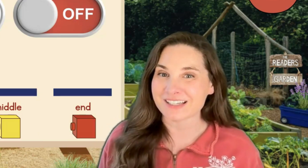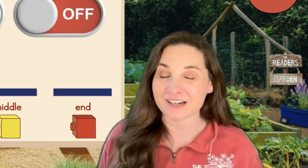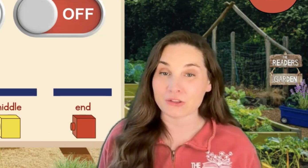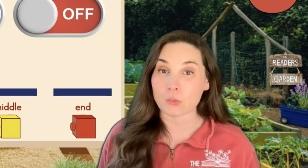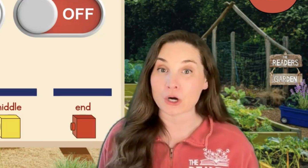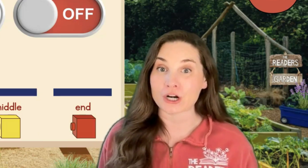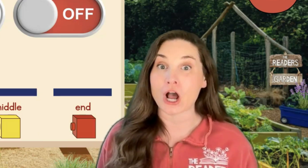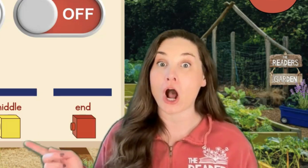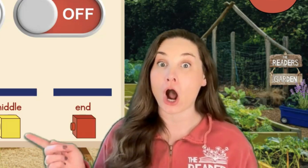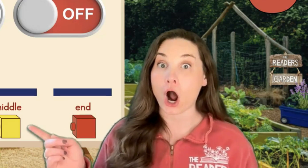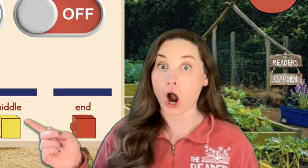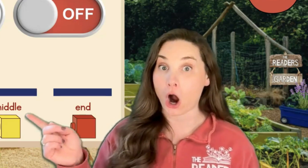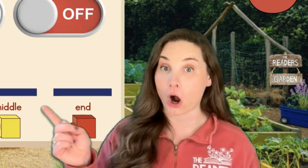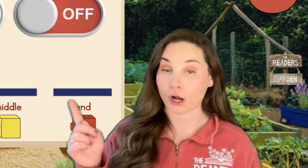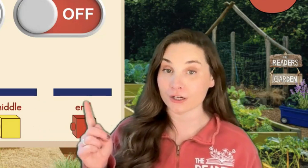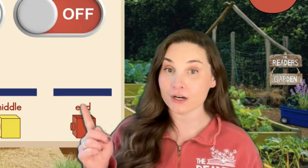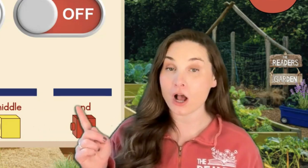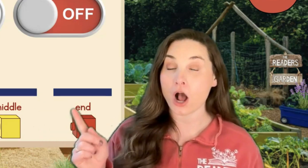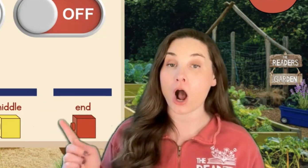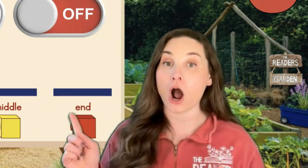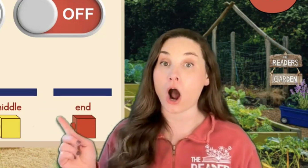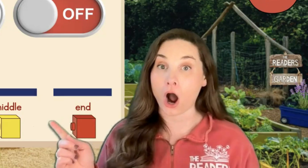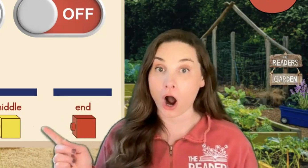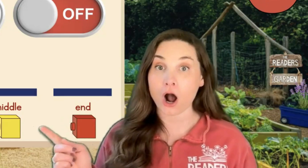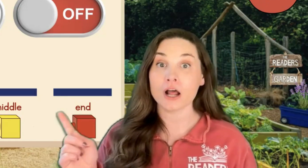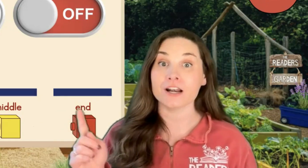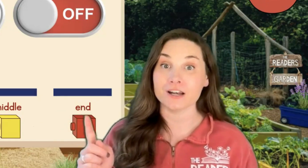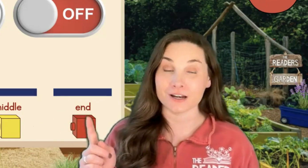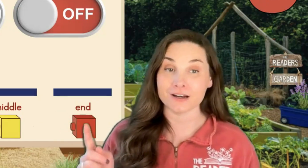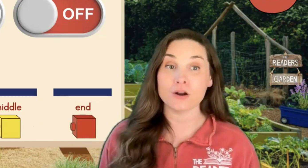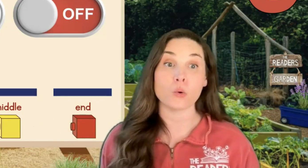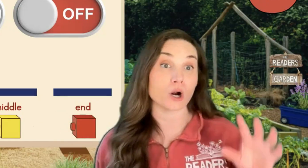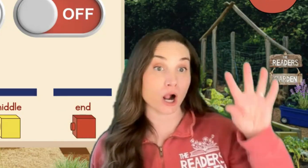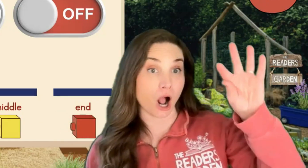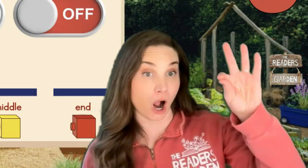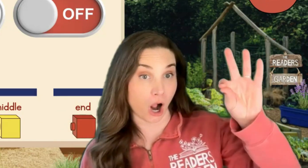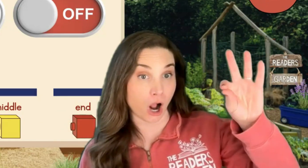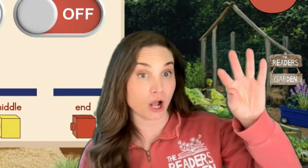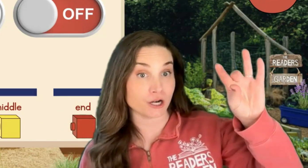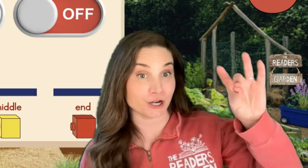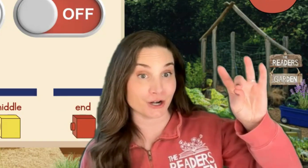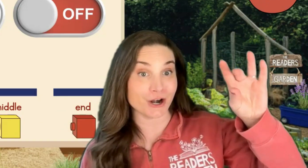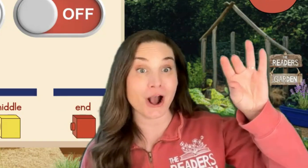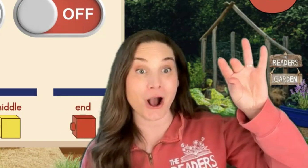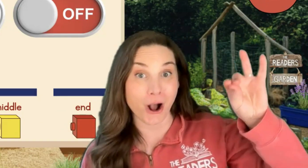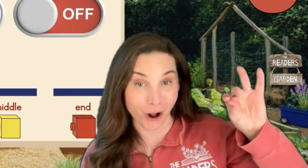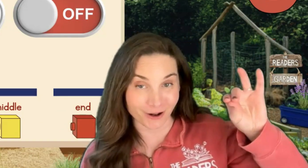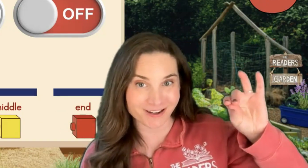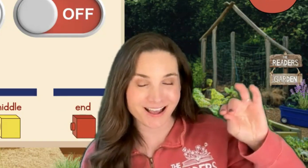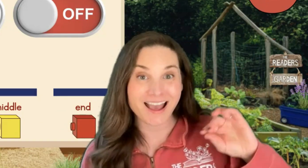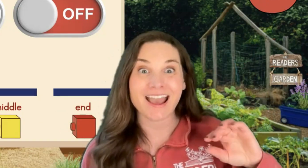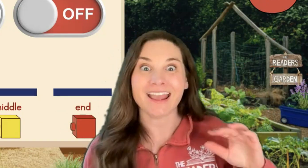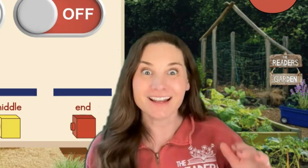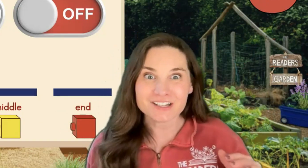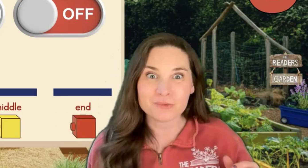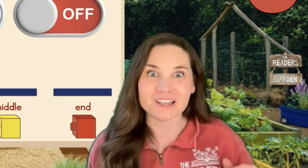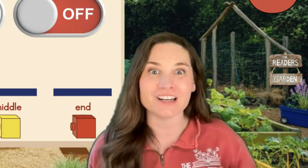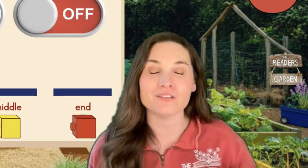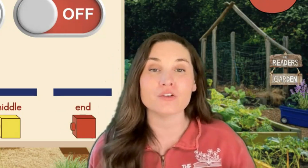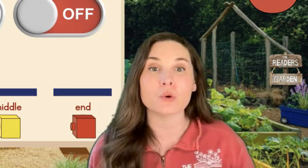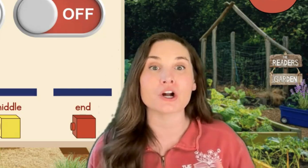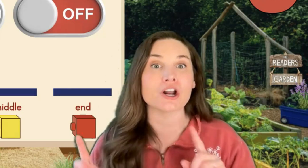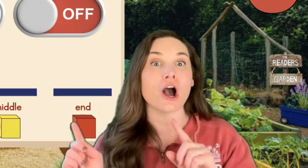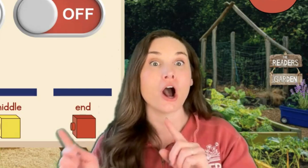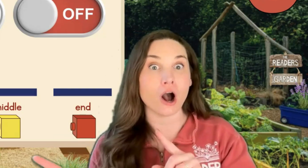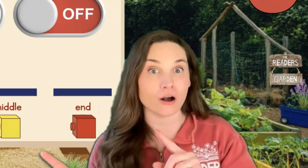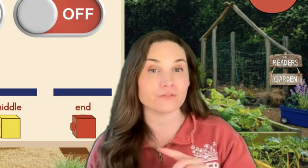we see it in the word on, ah, or ah, on, and in the beginning